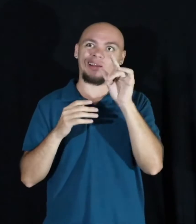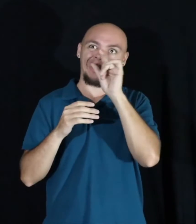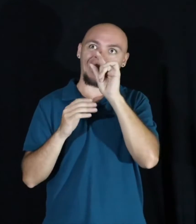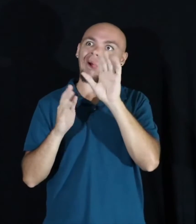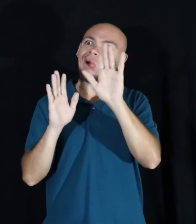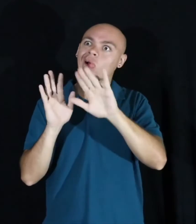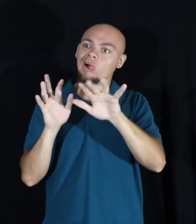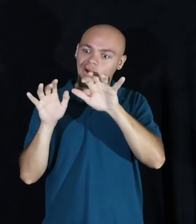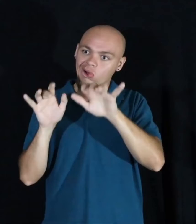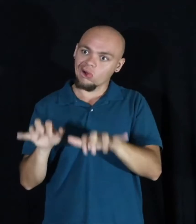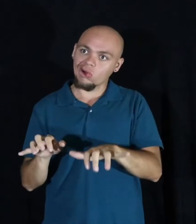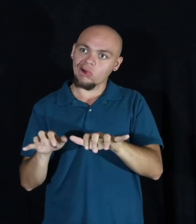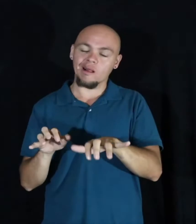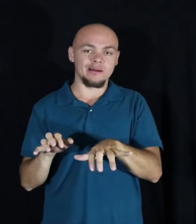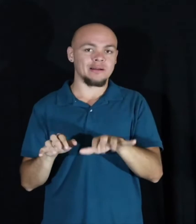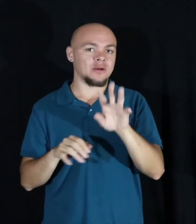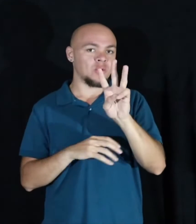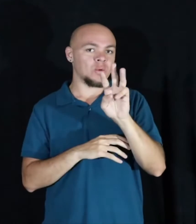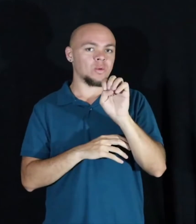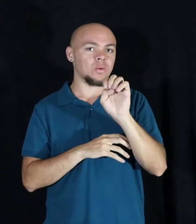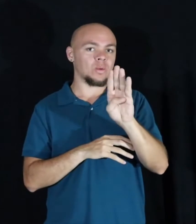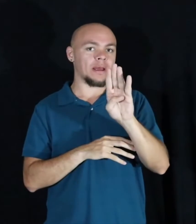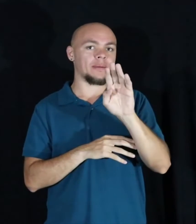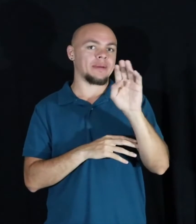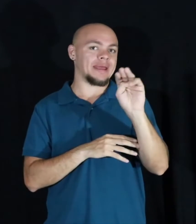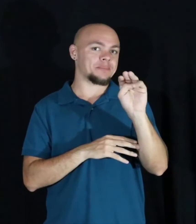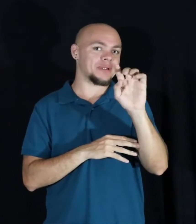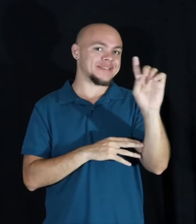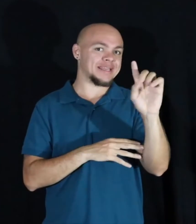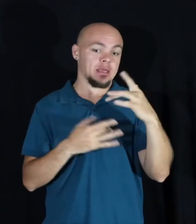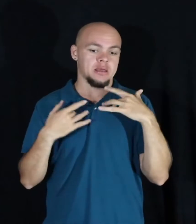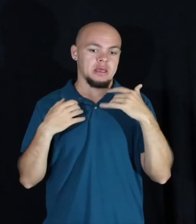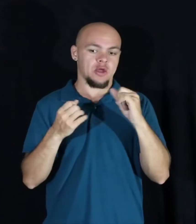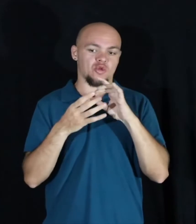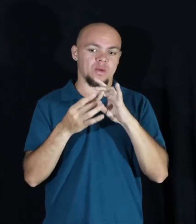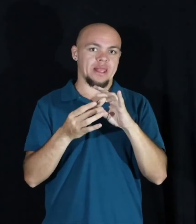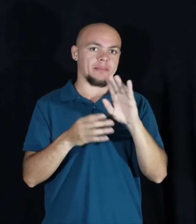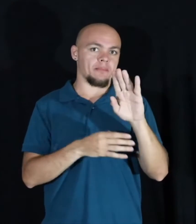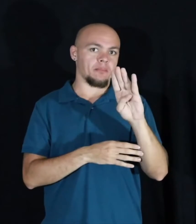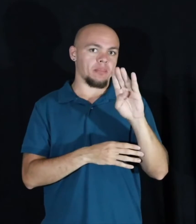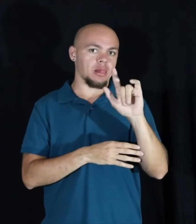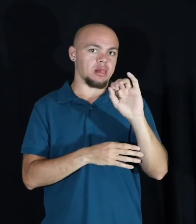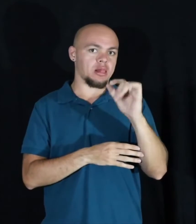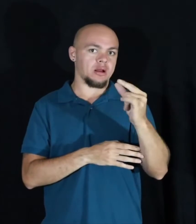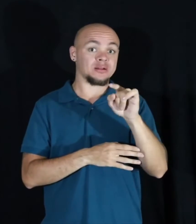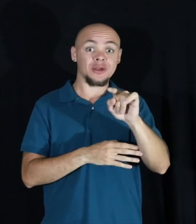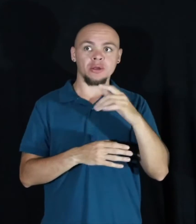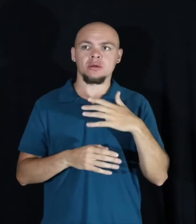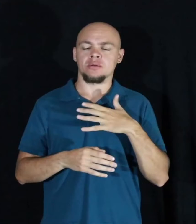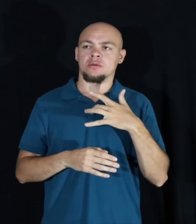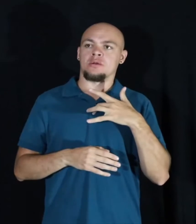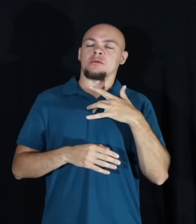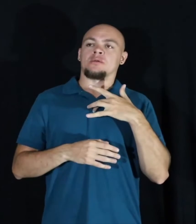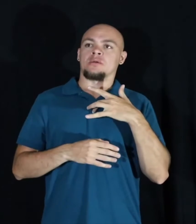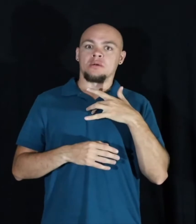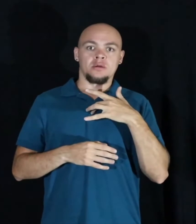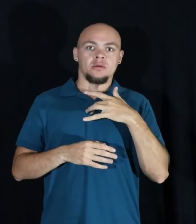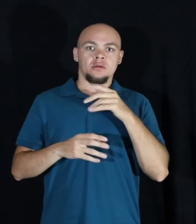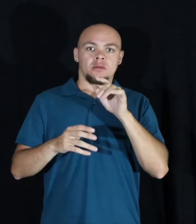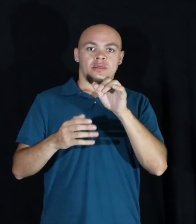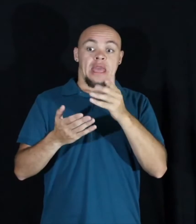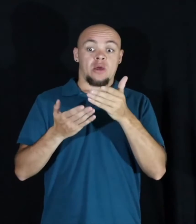Ended up on a WebMD article or a health-related blog? Weren't you more likely to take